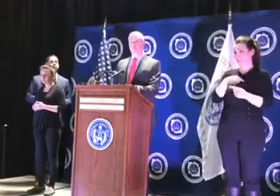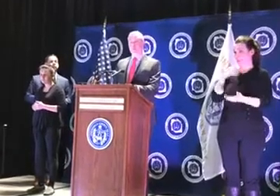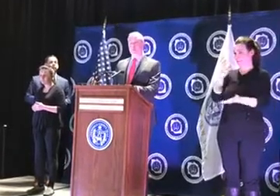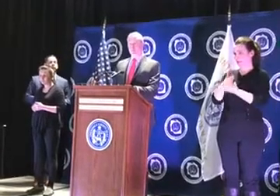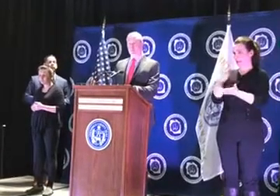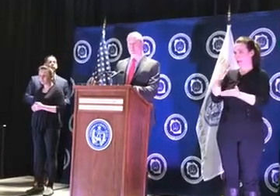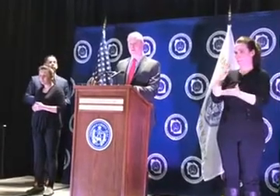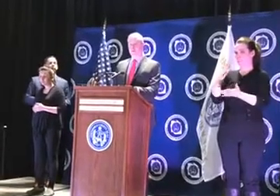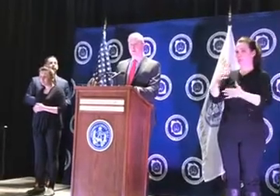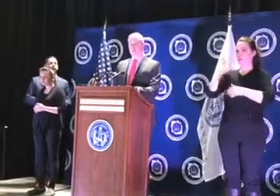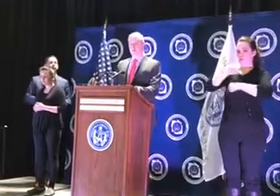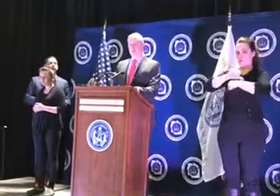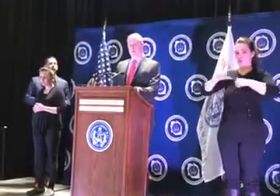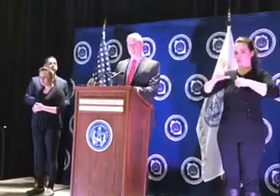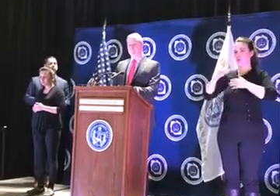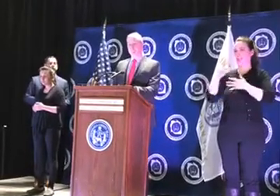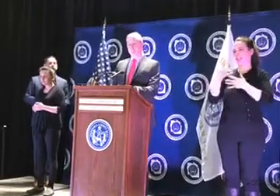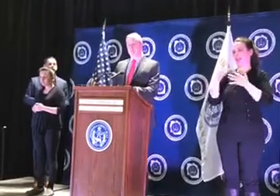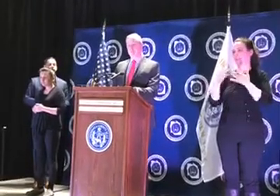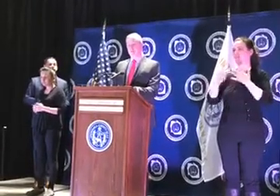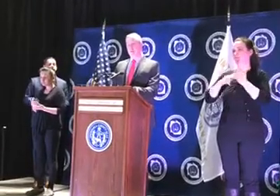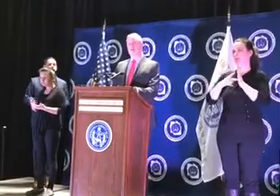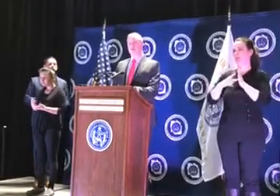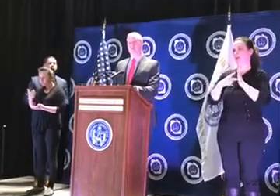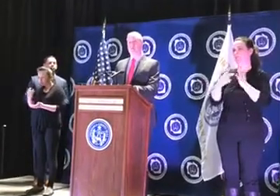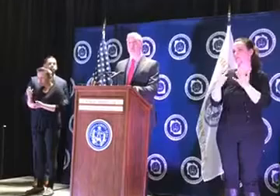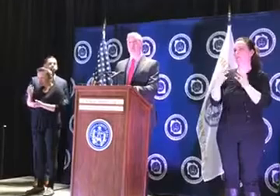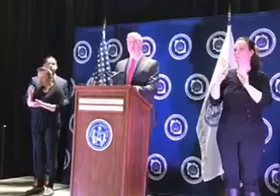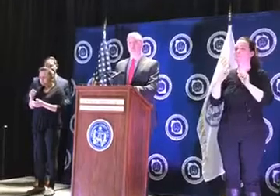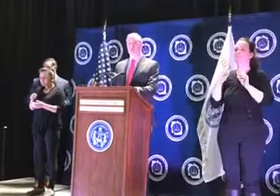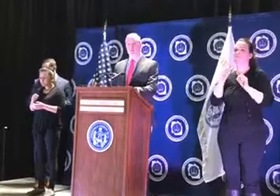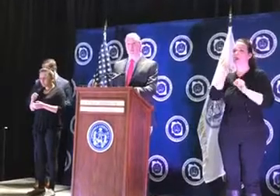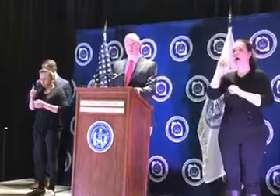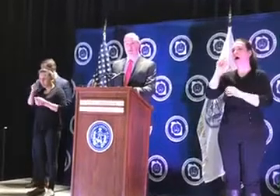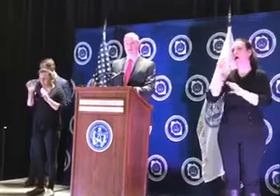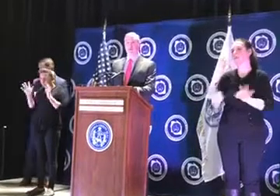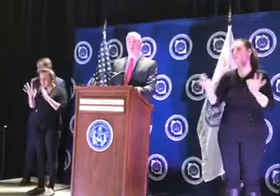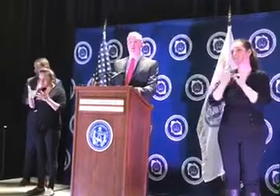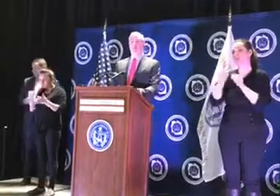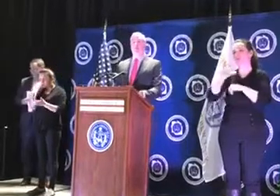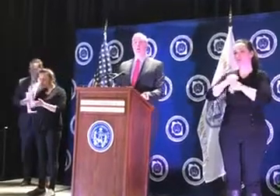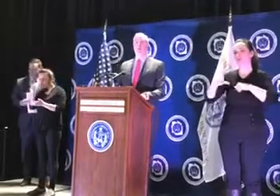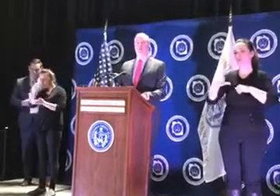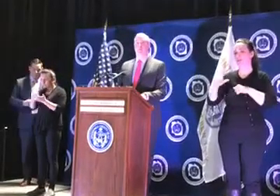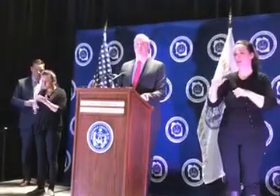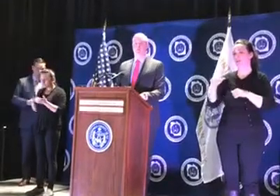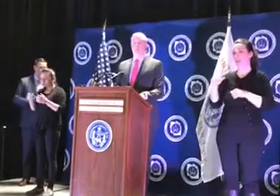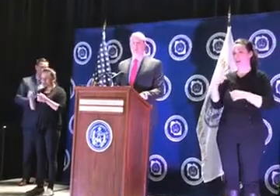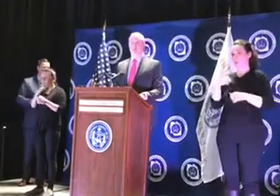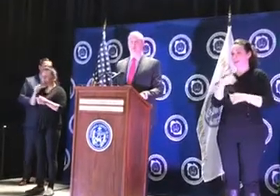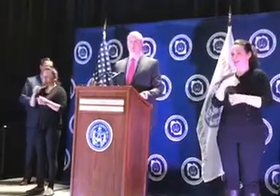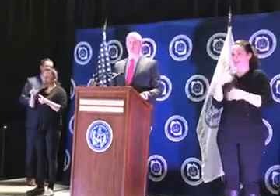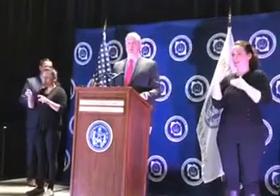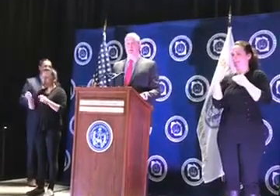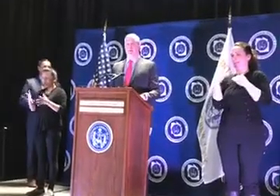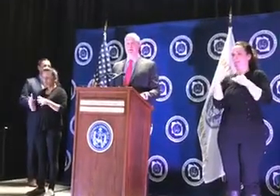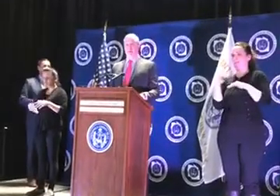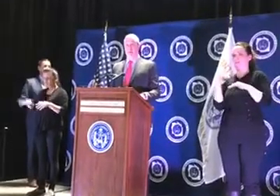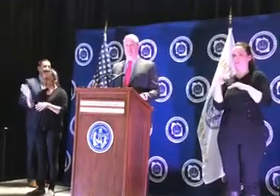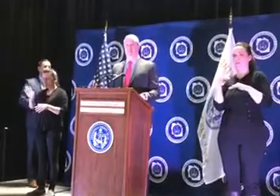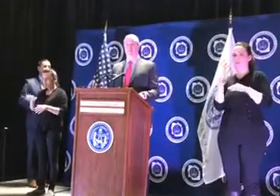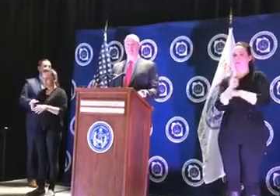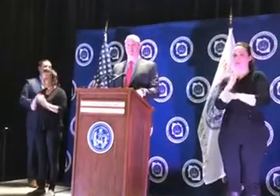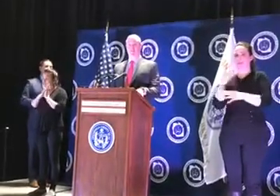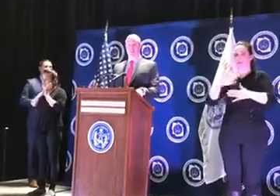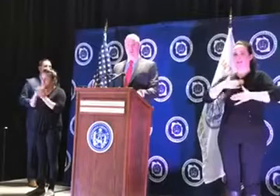we're doing a lot of medical visits virtually has freed up beds. So again,